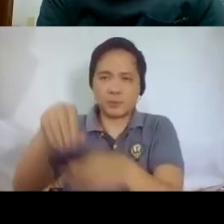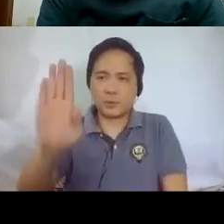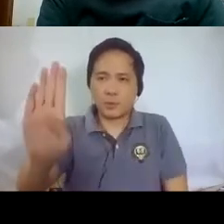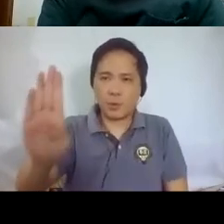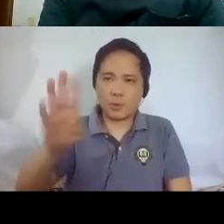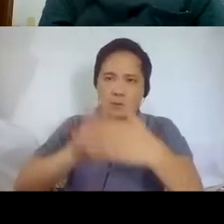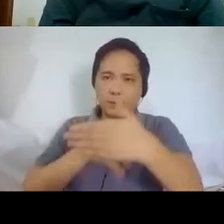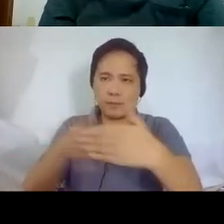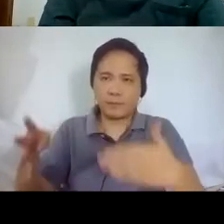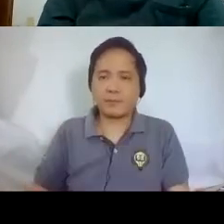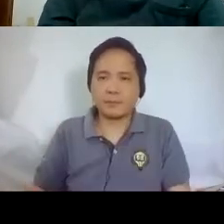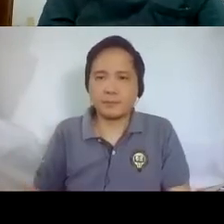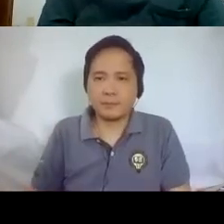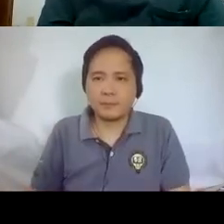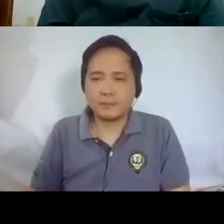Okay?